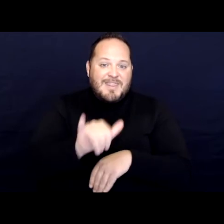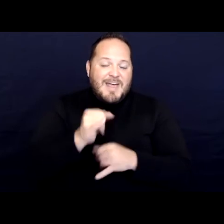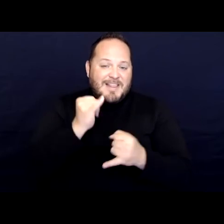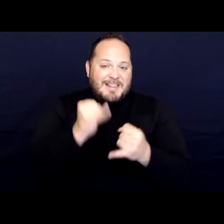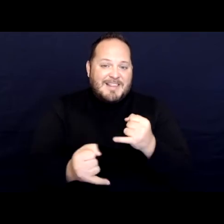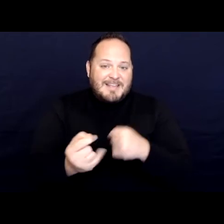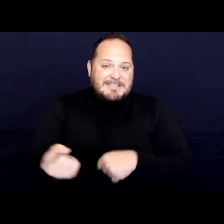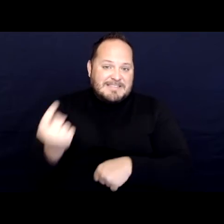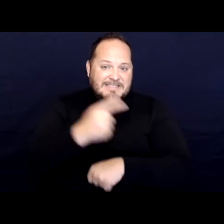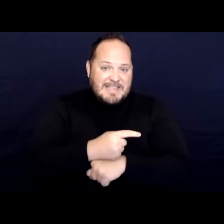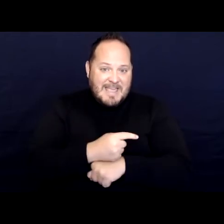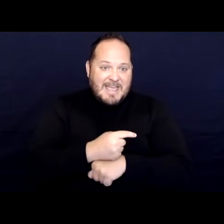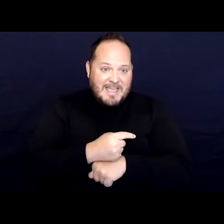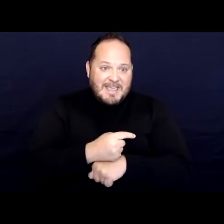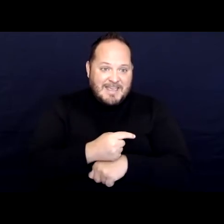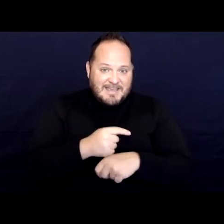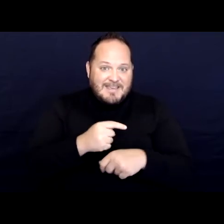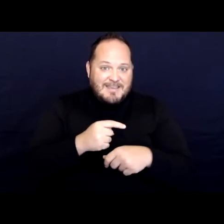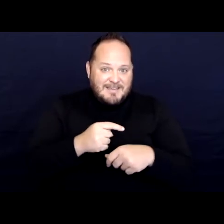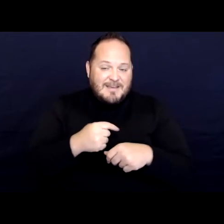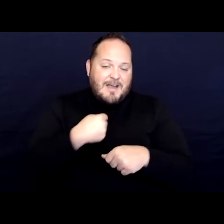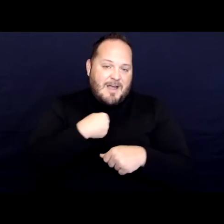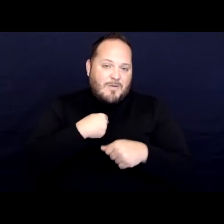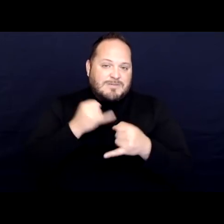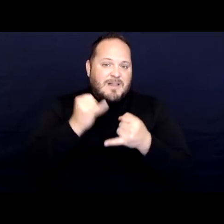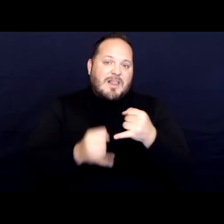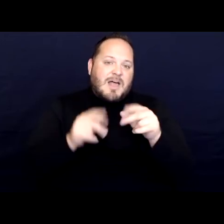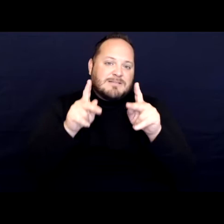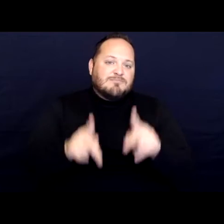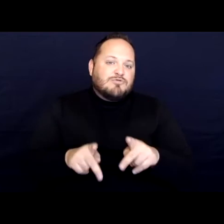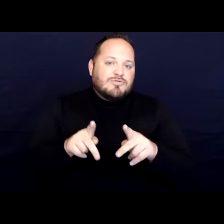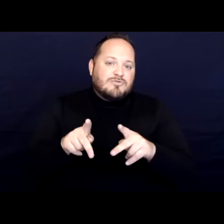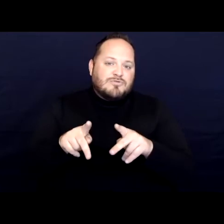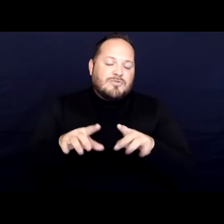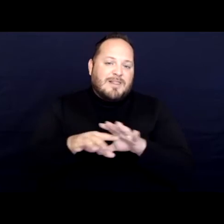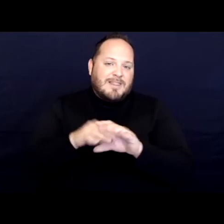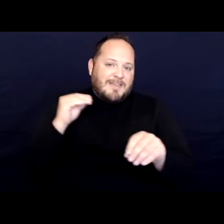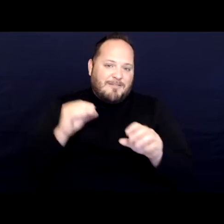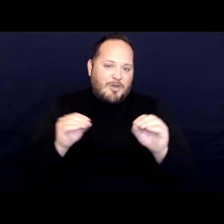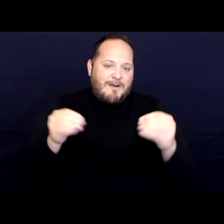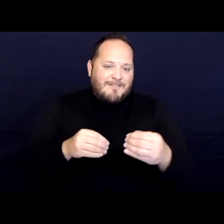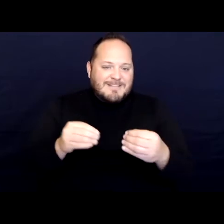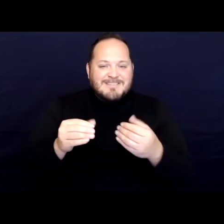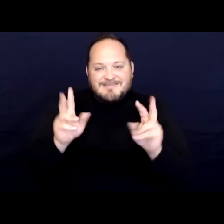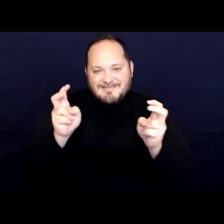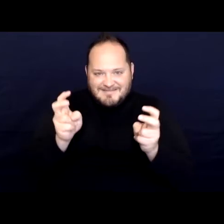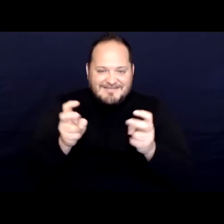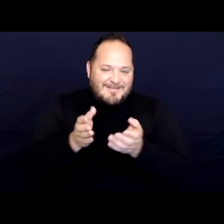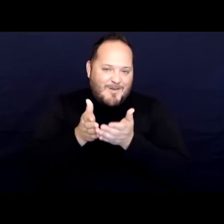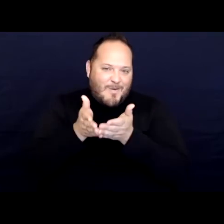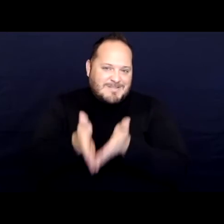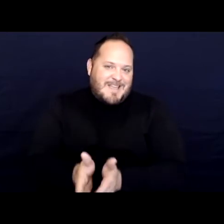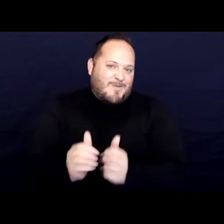we had gone to remote operations, I was the last person to leave the office, sort of going down with the ship, so to speak.